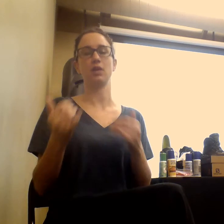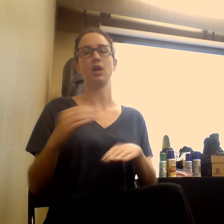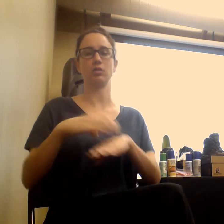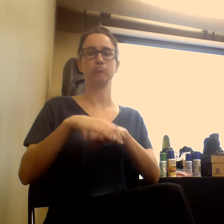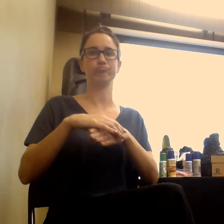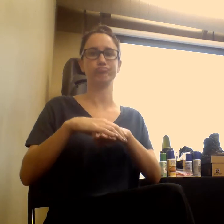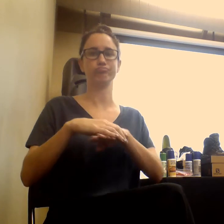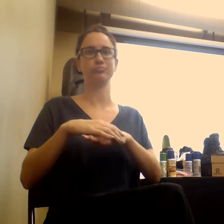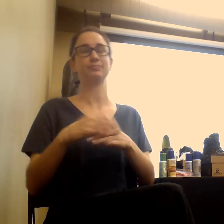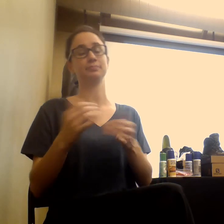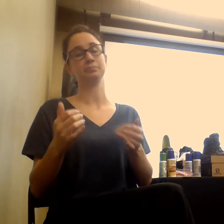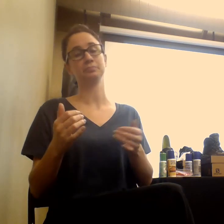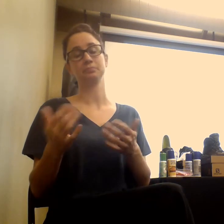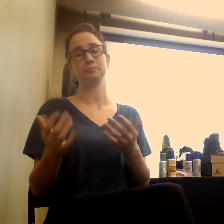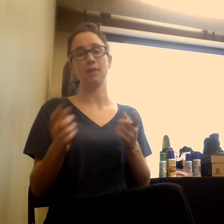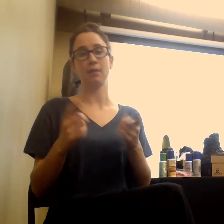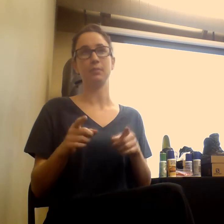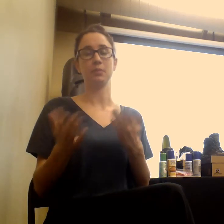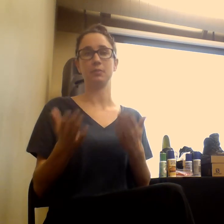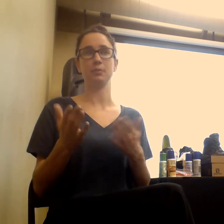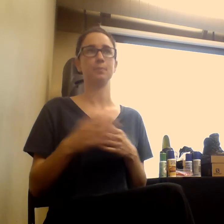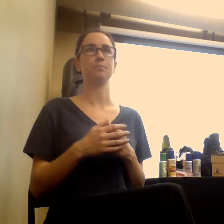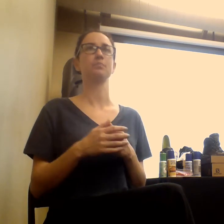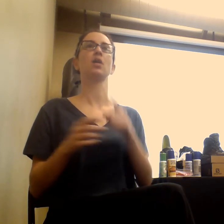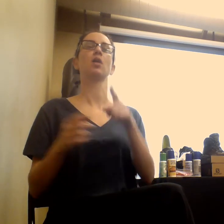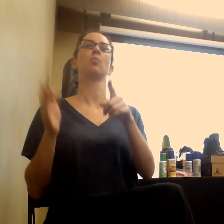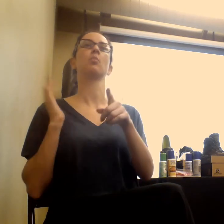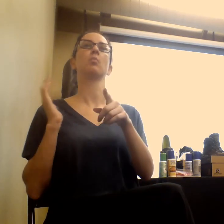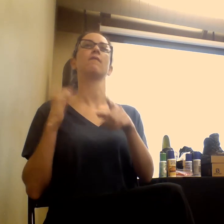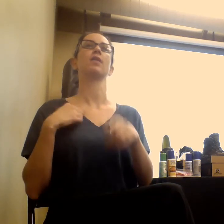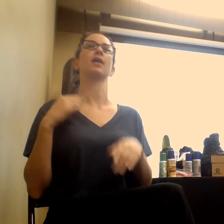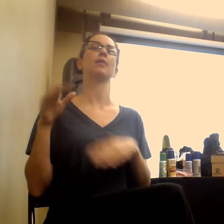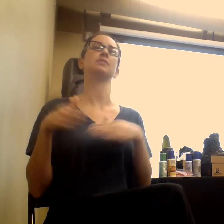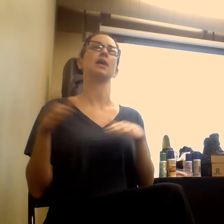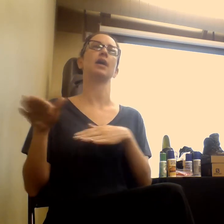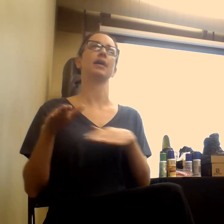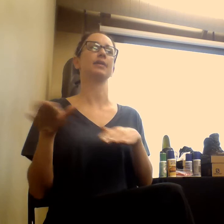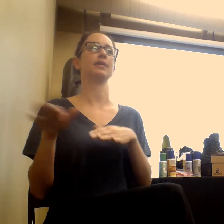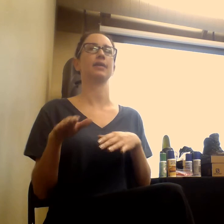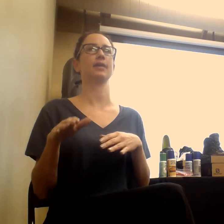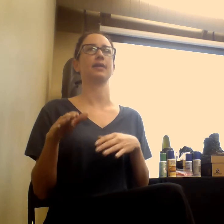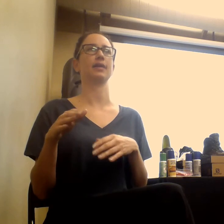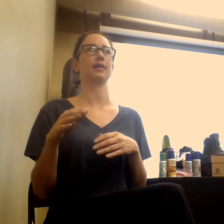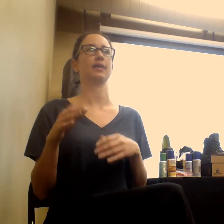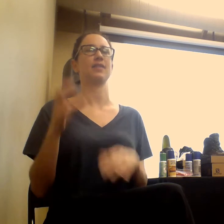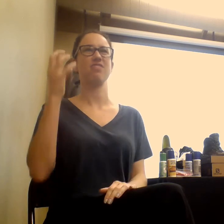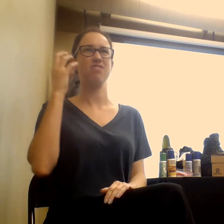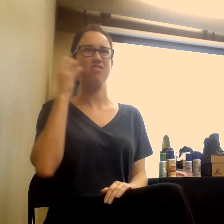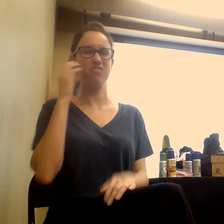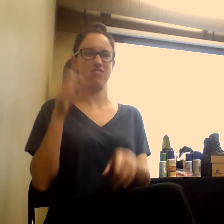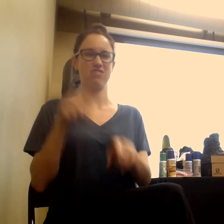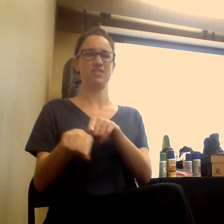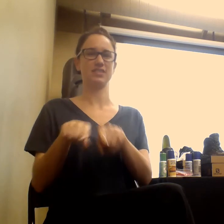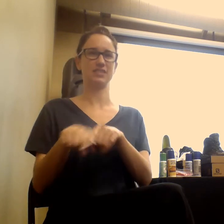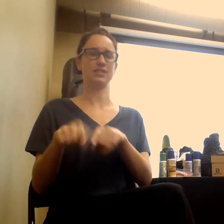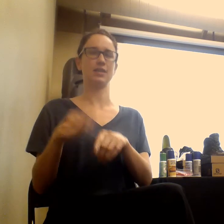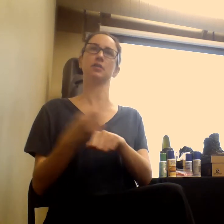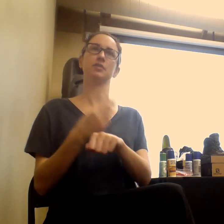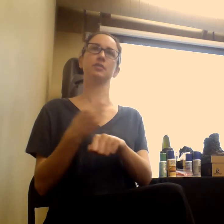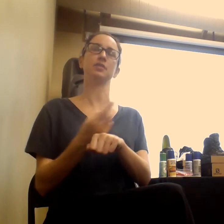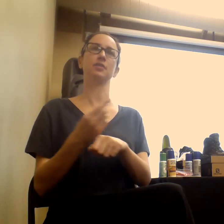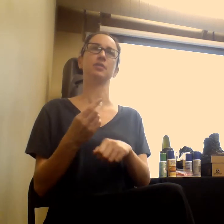socks, like one of those mountaineering ones. And then I started using liner socks, and I started having that. It seems